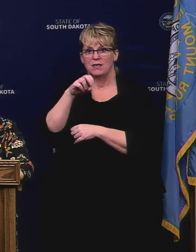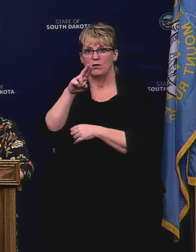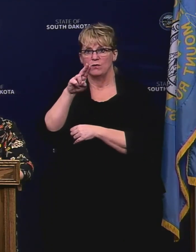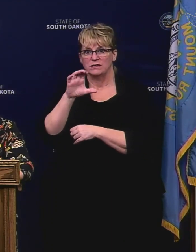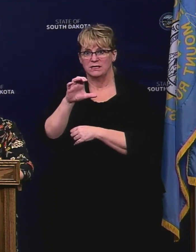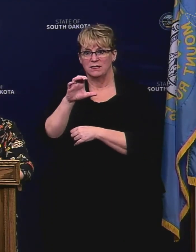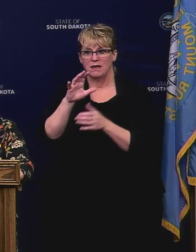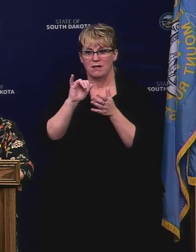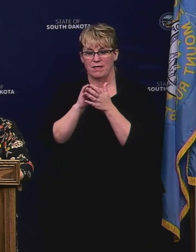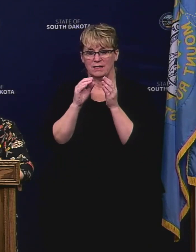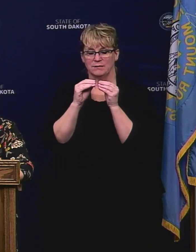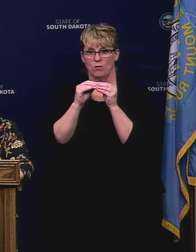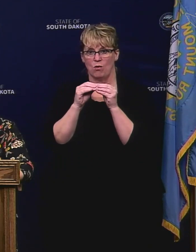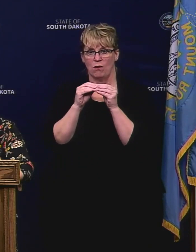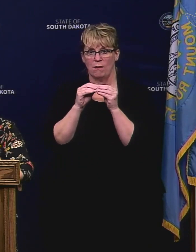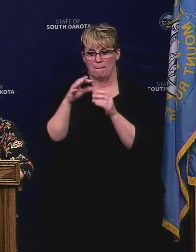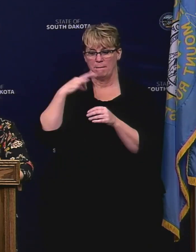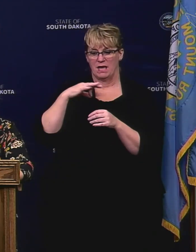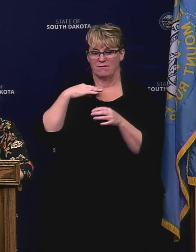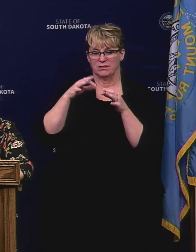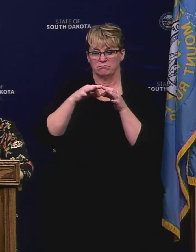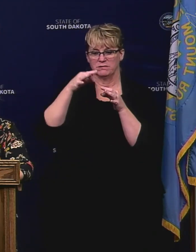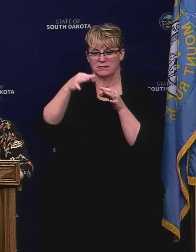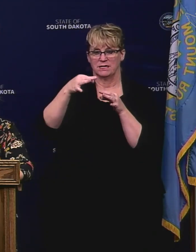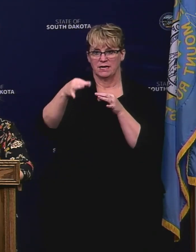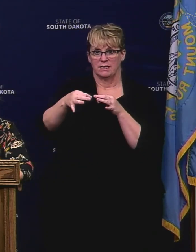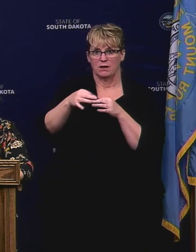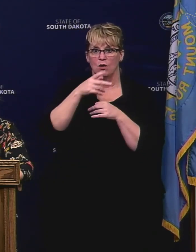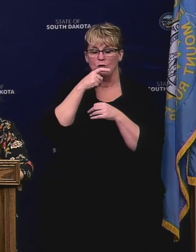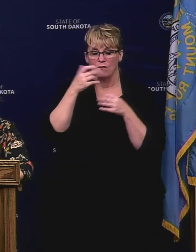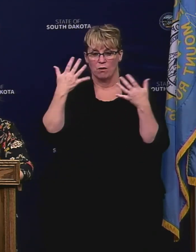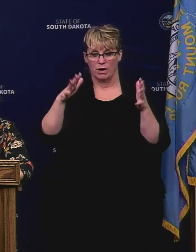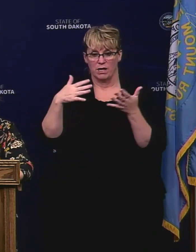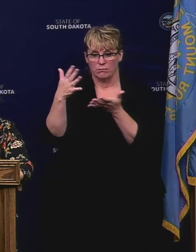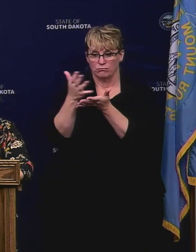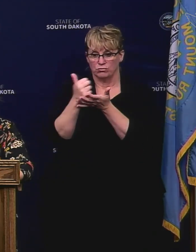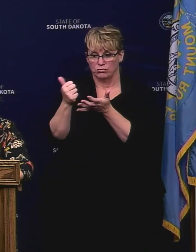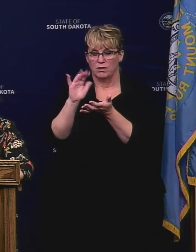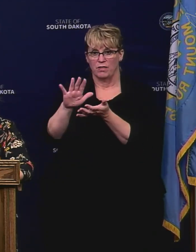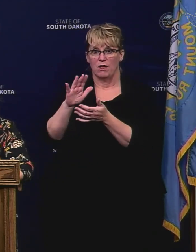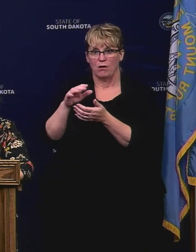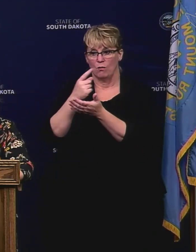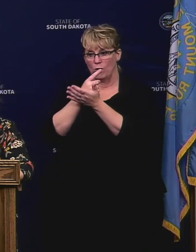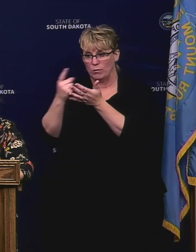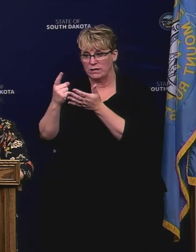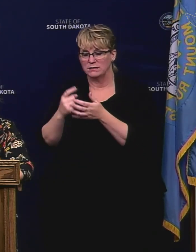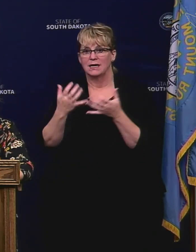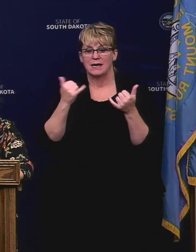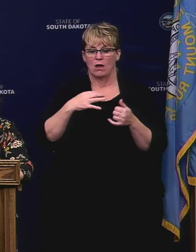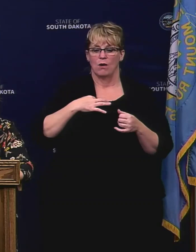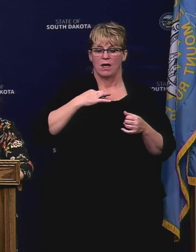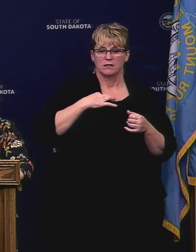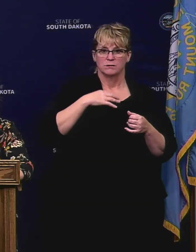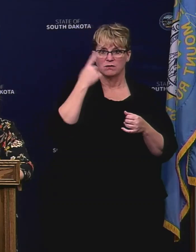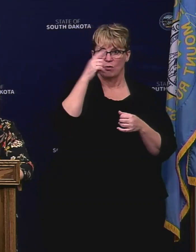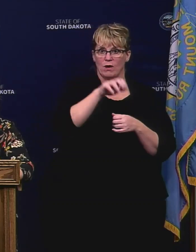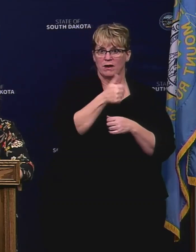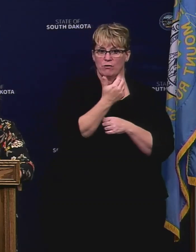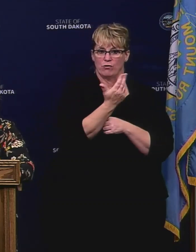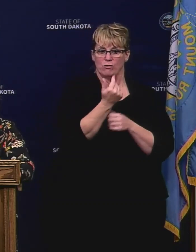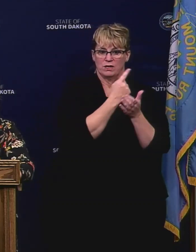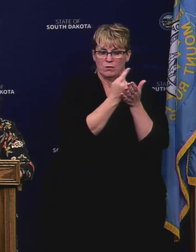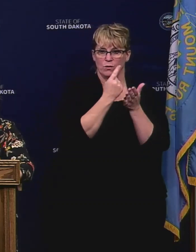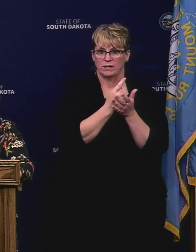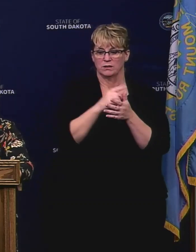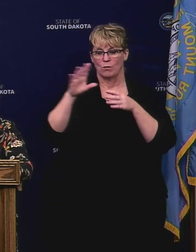are extended benefits for some individuals that may have exhausted their claims weeks. They are now eligible for another 13 weeks. So we